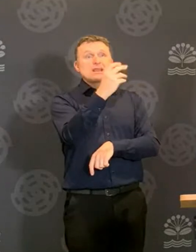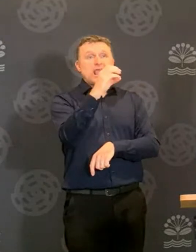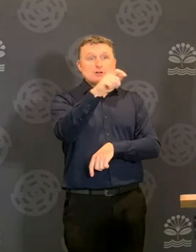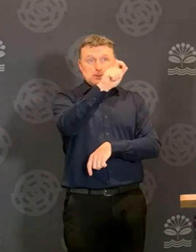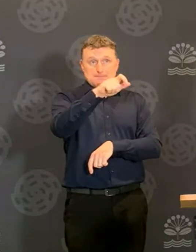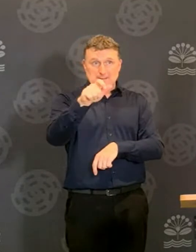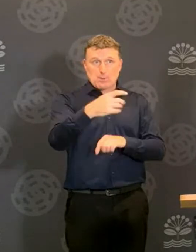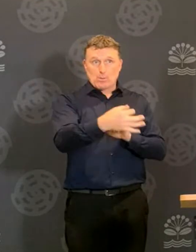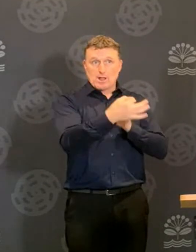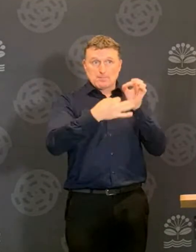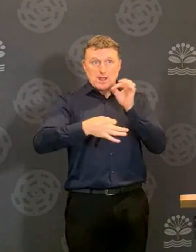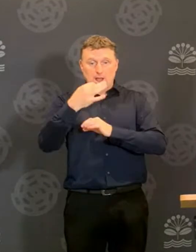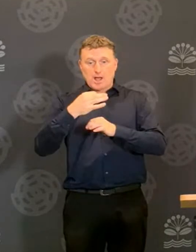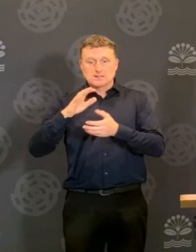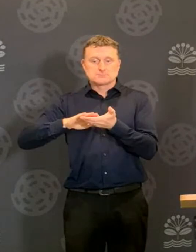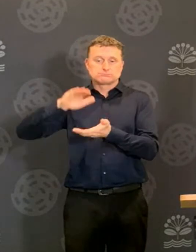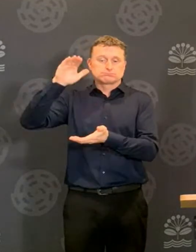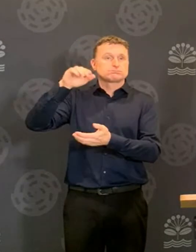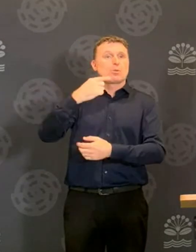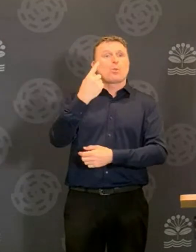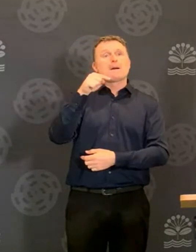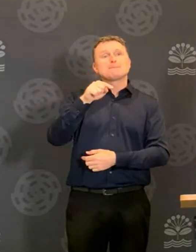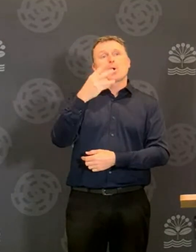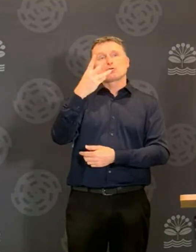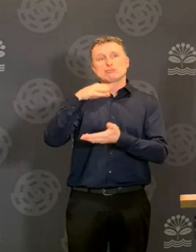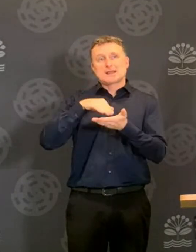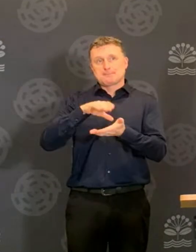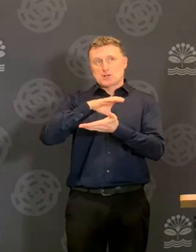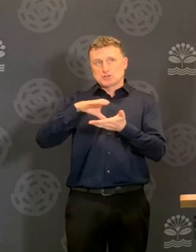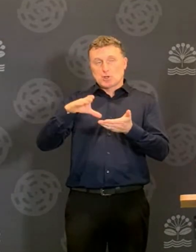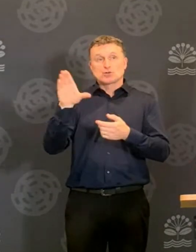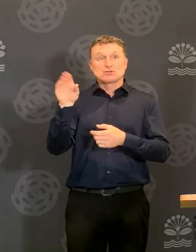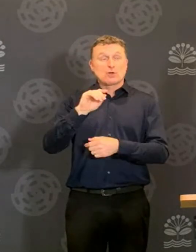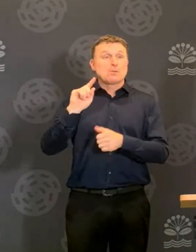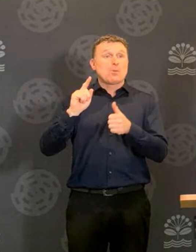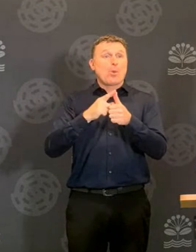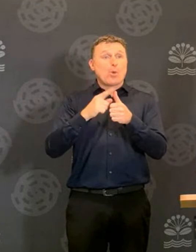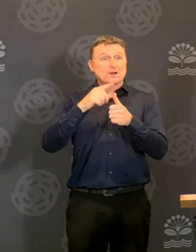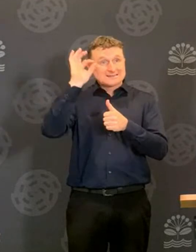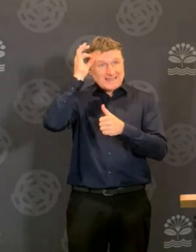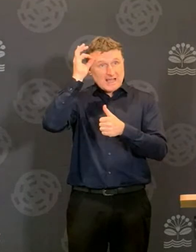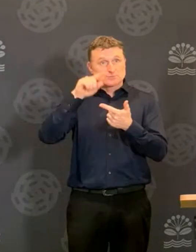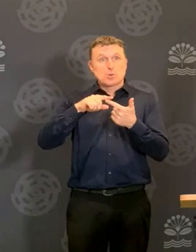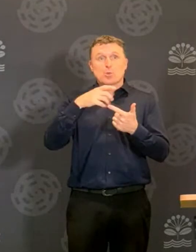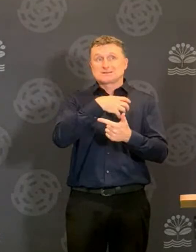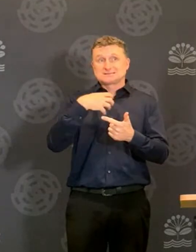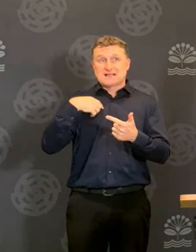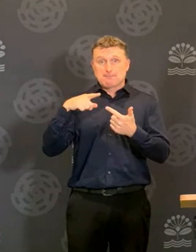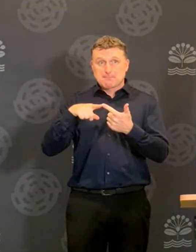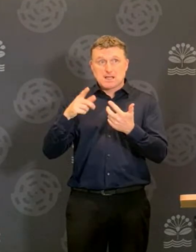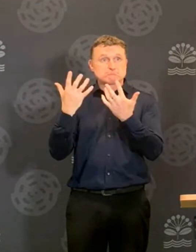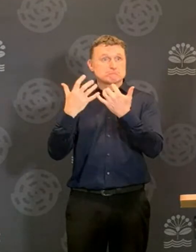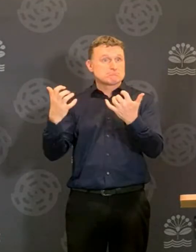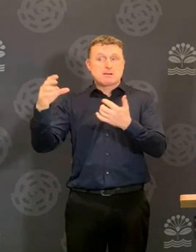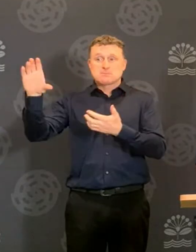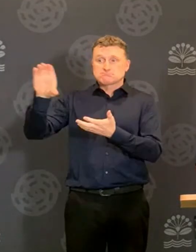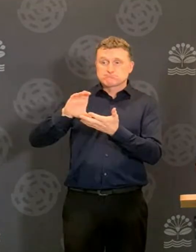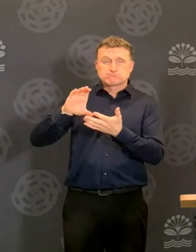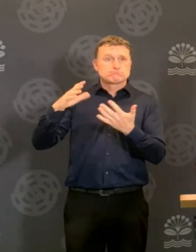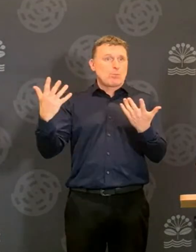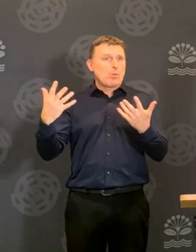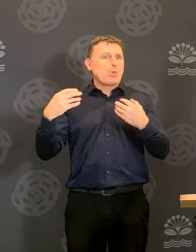Currently, $1.3 million in the fund is being contributed by Auckland Council, government, general public